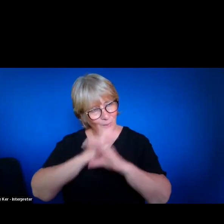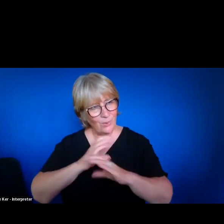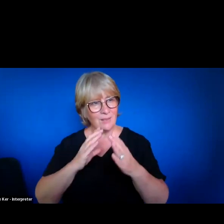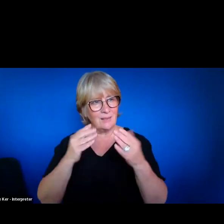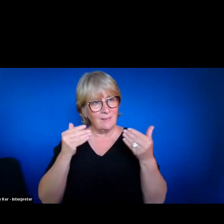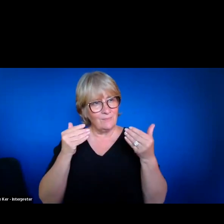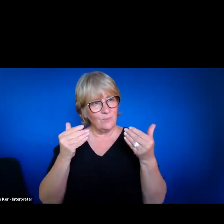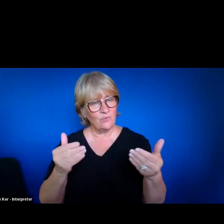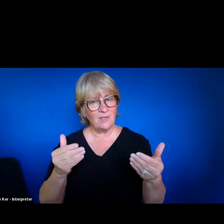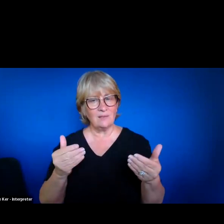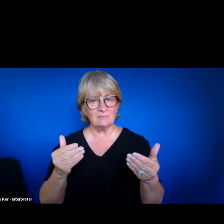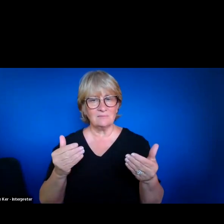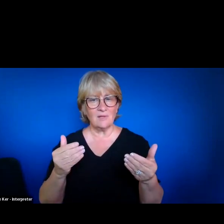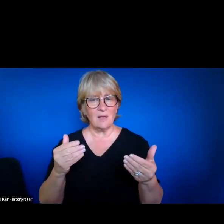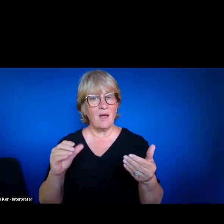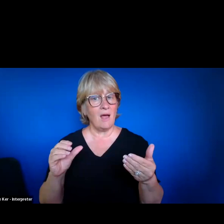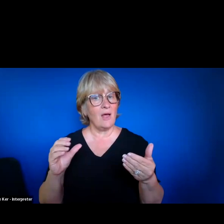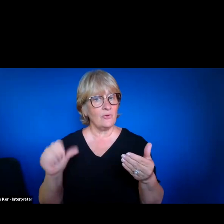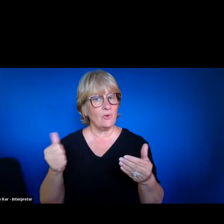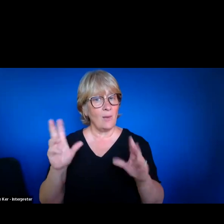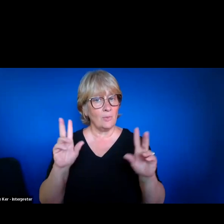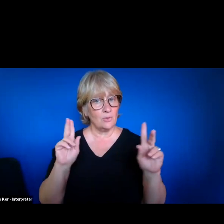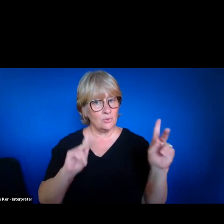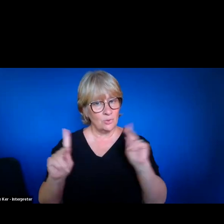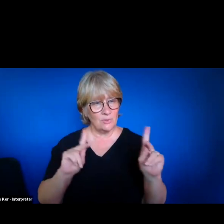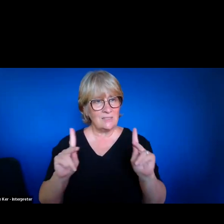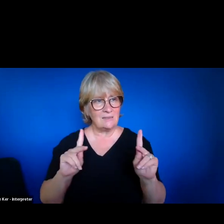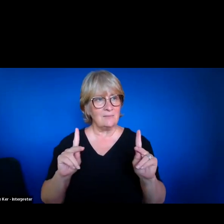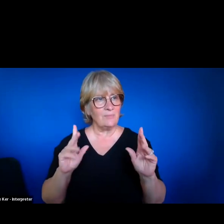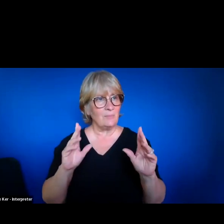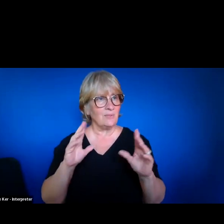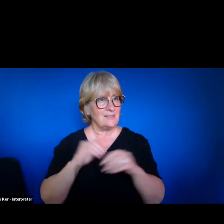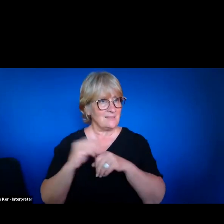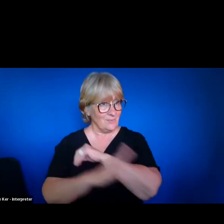the opportunity to be together in person, hopefully in September.